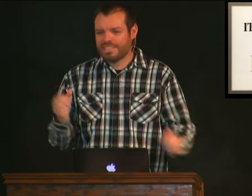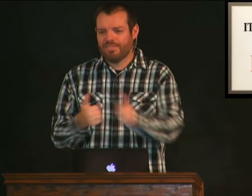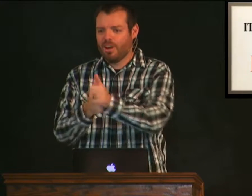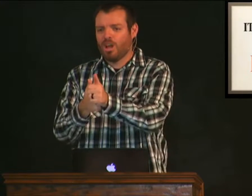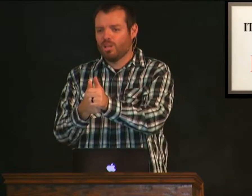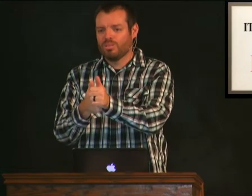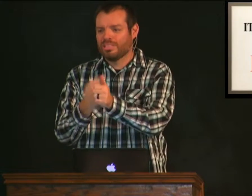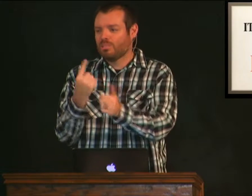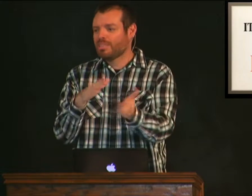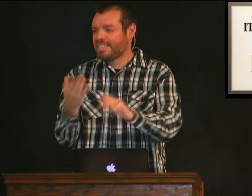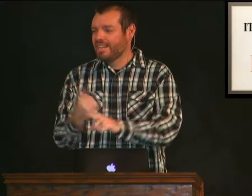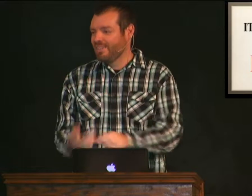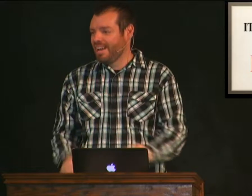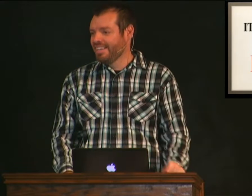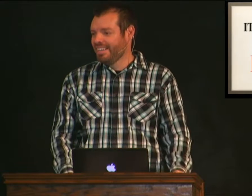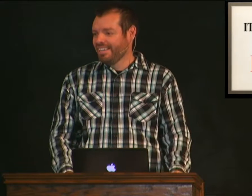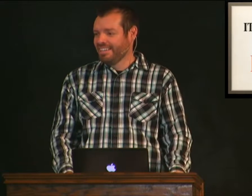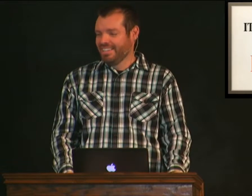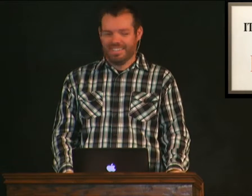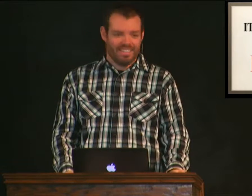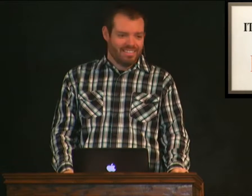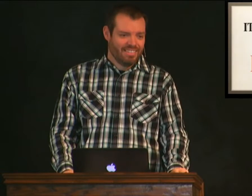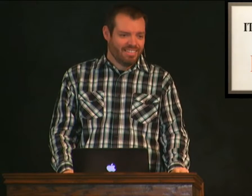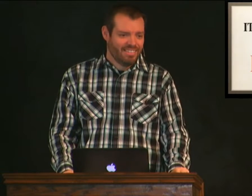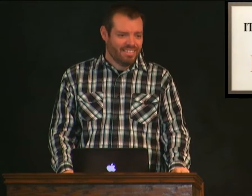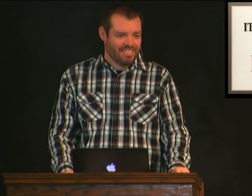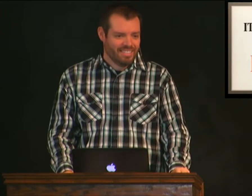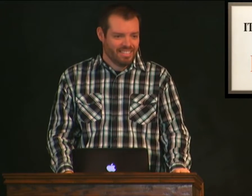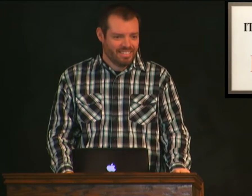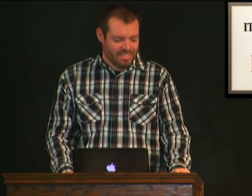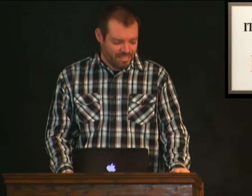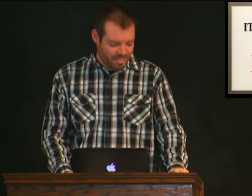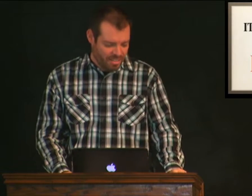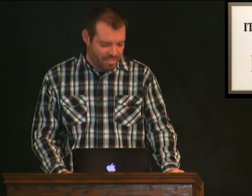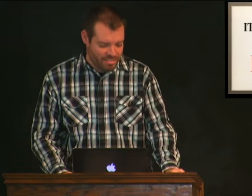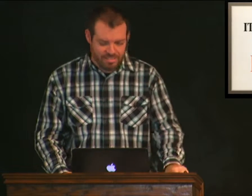No one's going to follow someone dead, right?